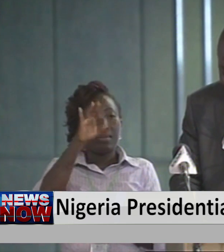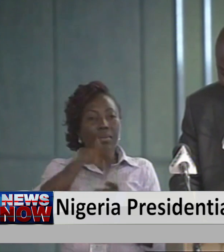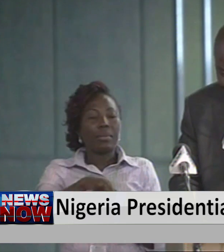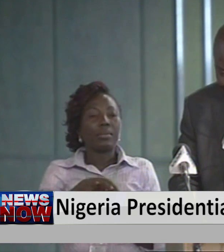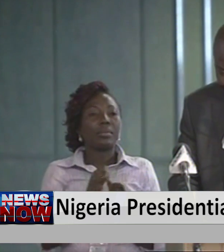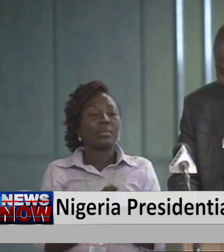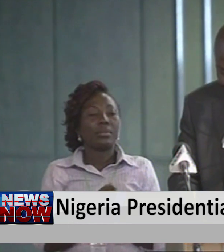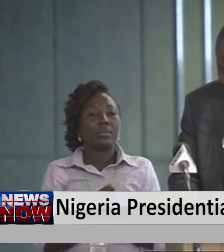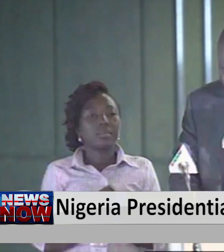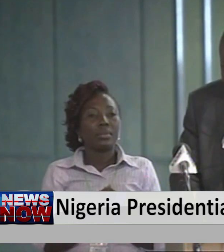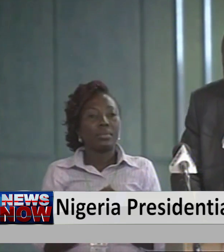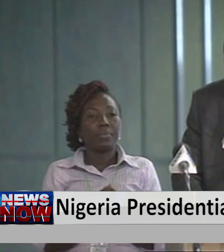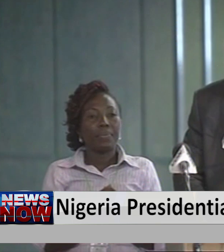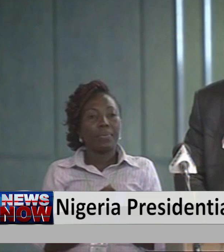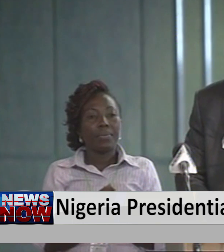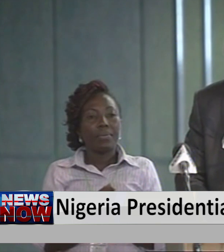715 votes.